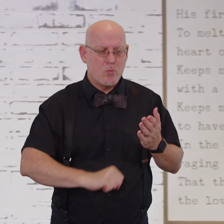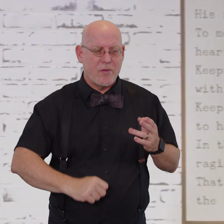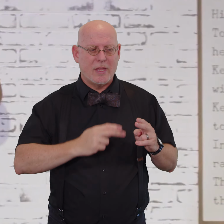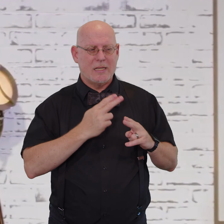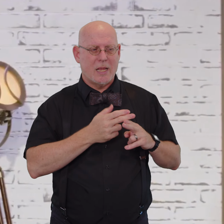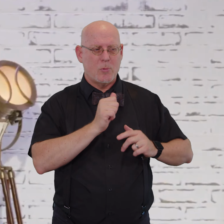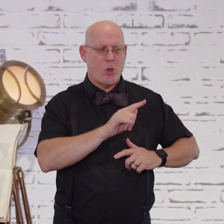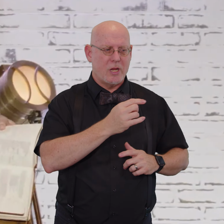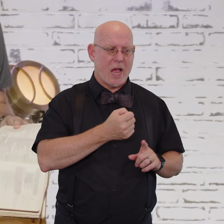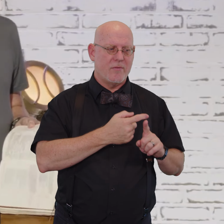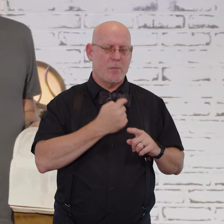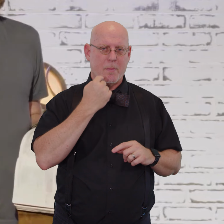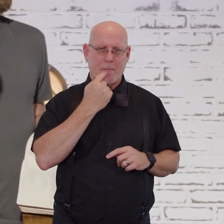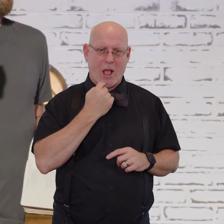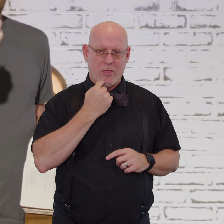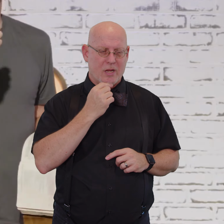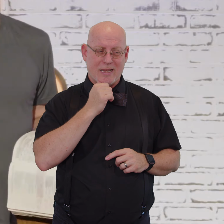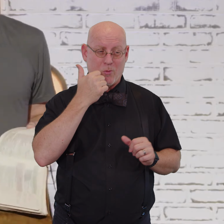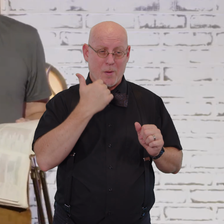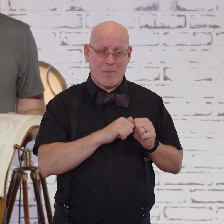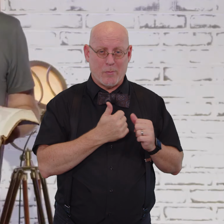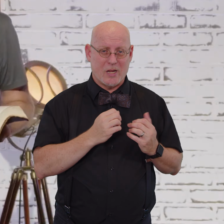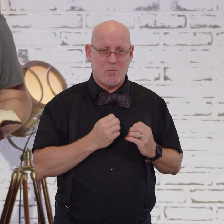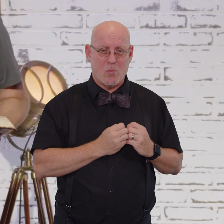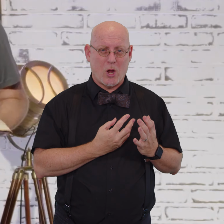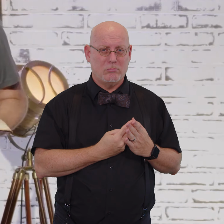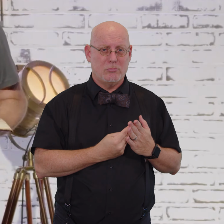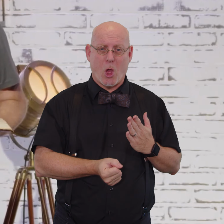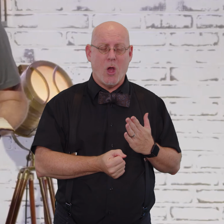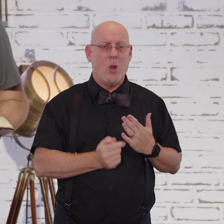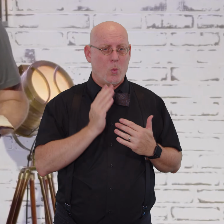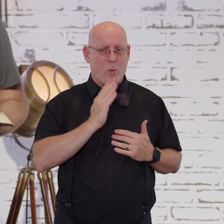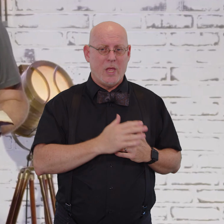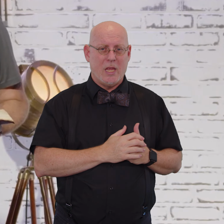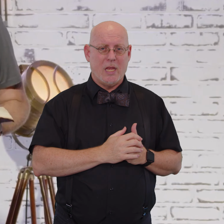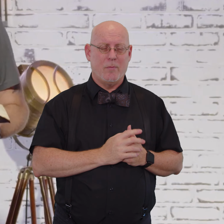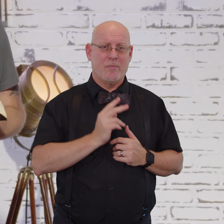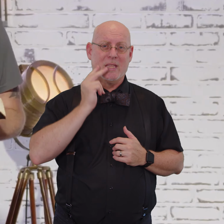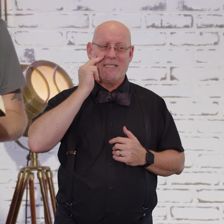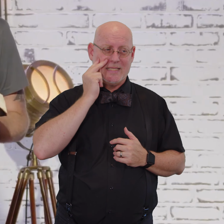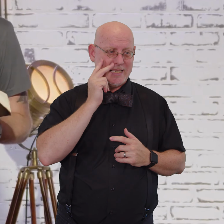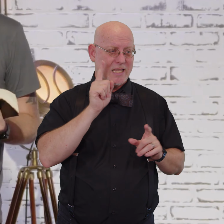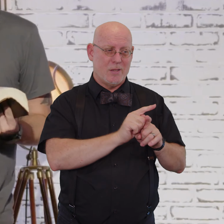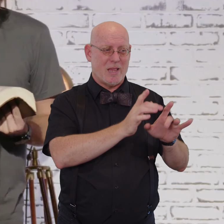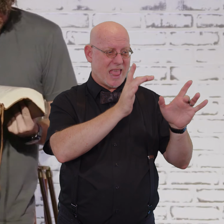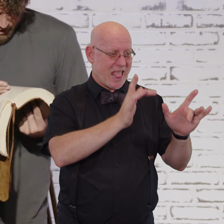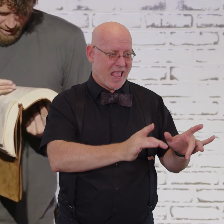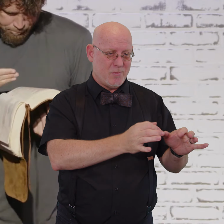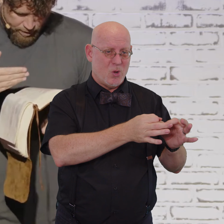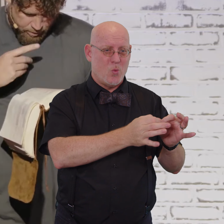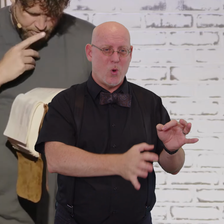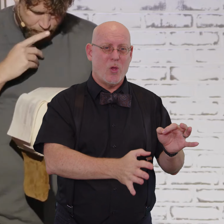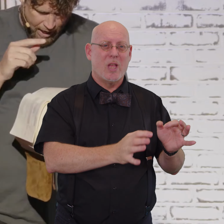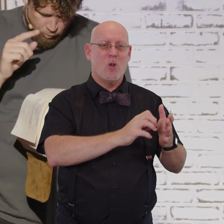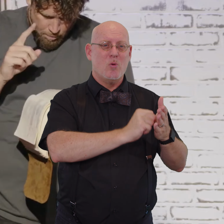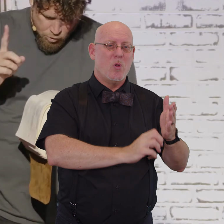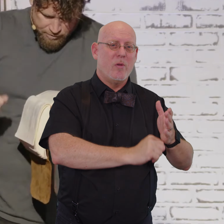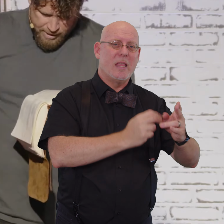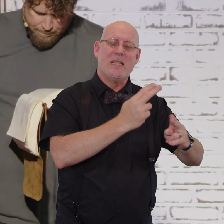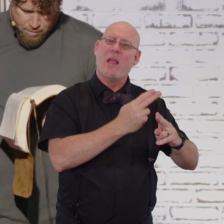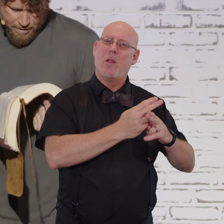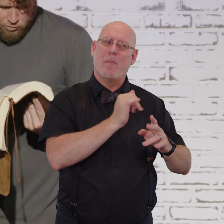remove the names of all your gods from your mouth and you're not going to remember them anymore you're going to see them as empty and pointless for